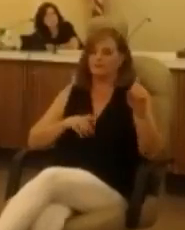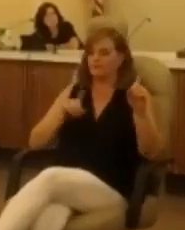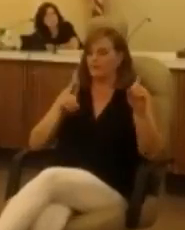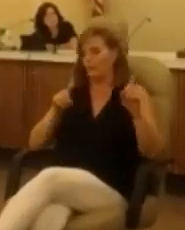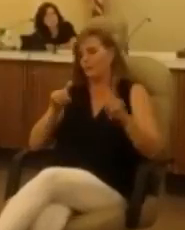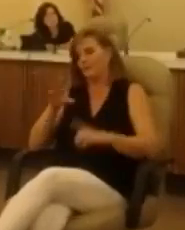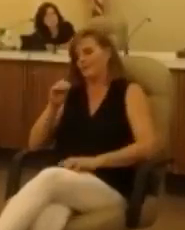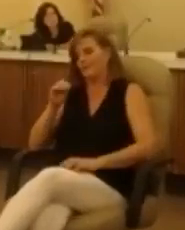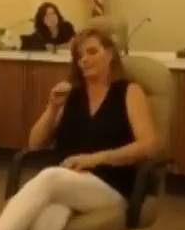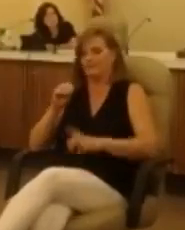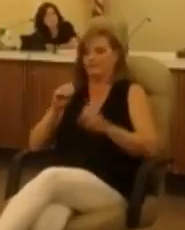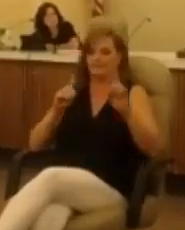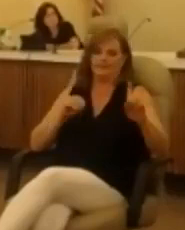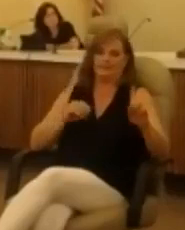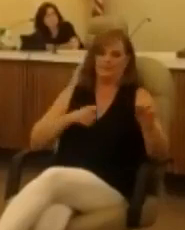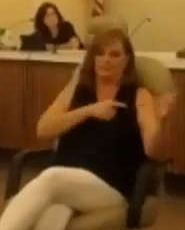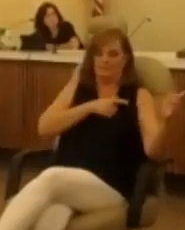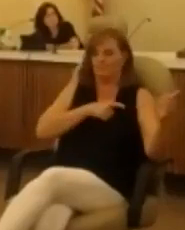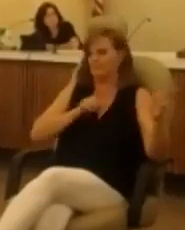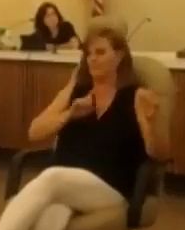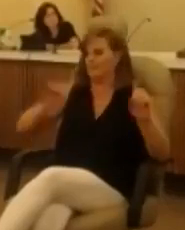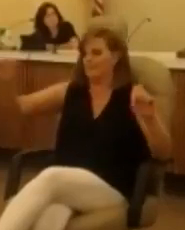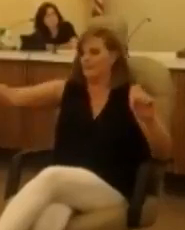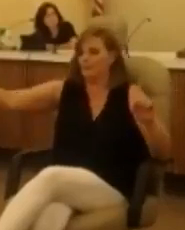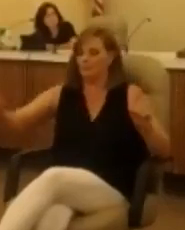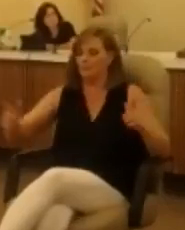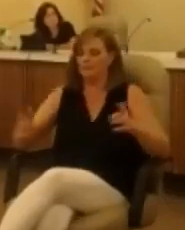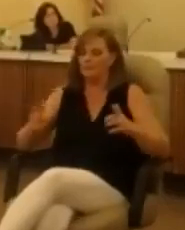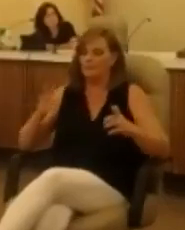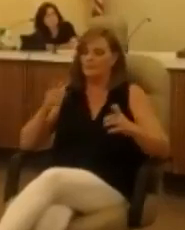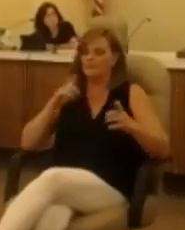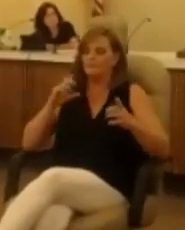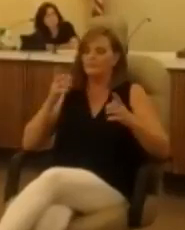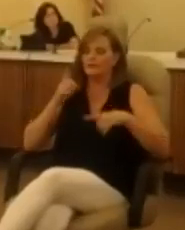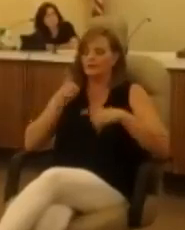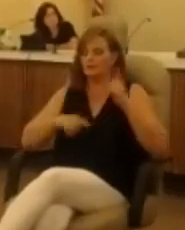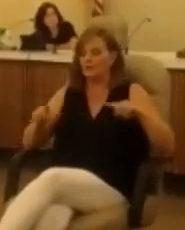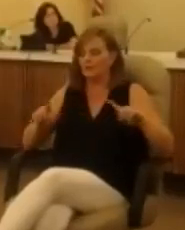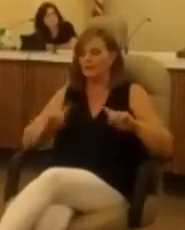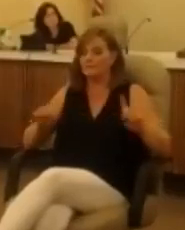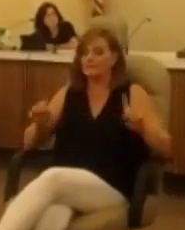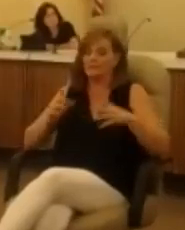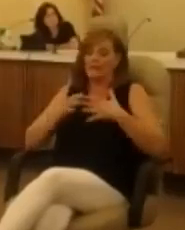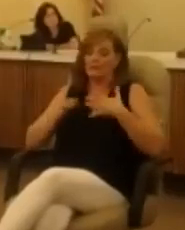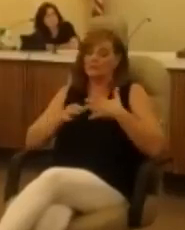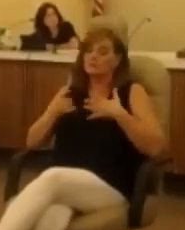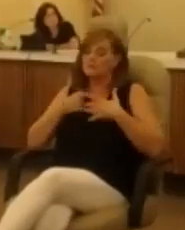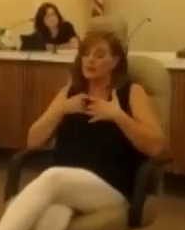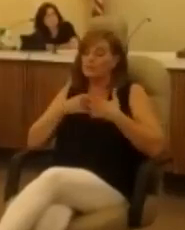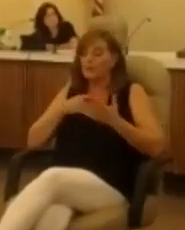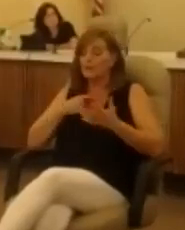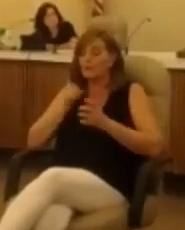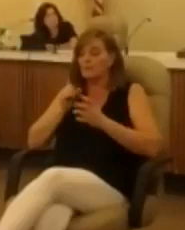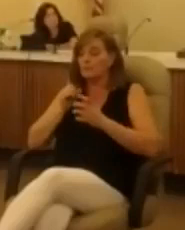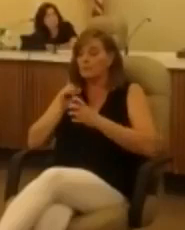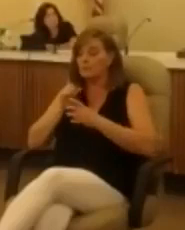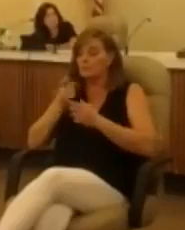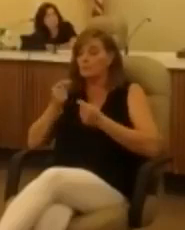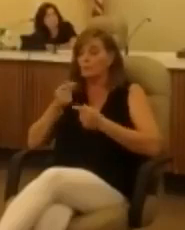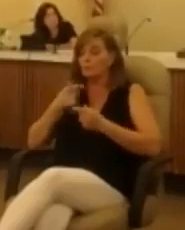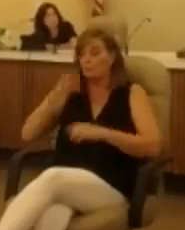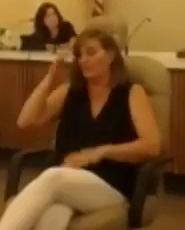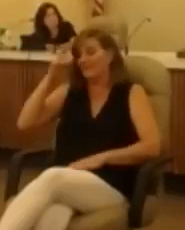are with regards to that. But, you know, there's a bunch of different options that they could do as private